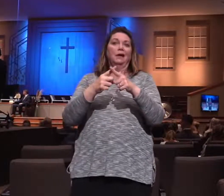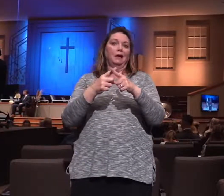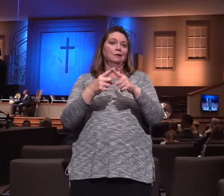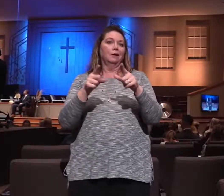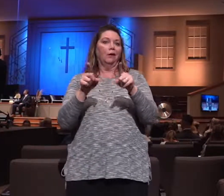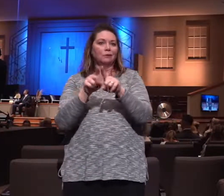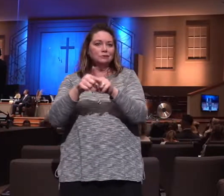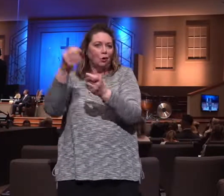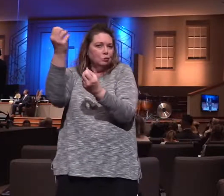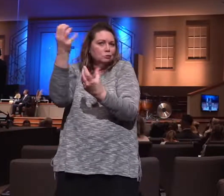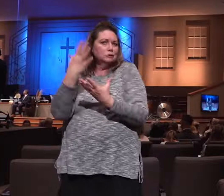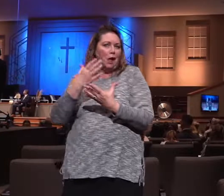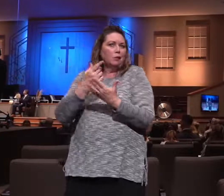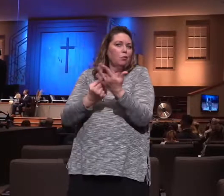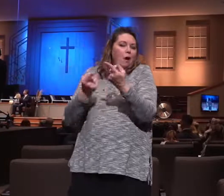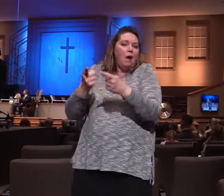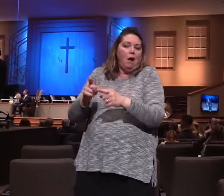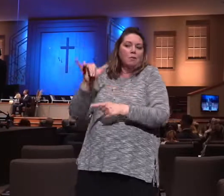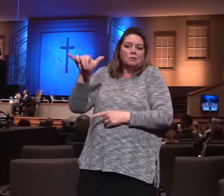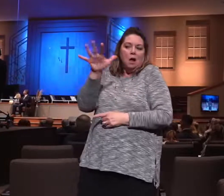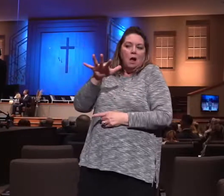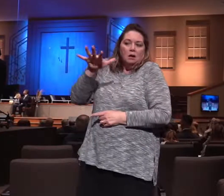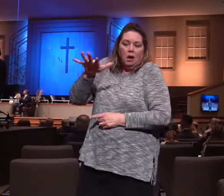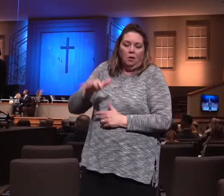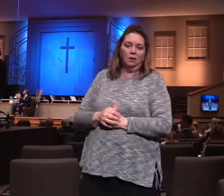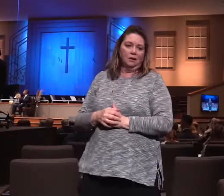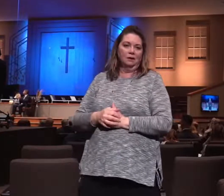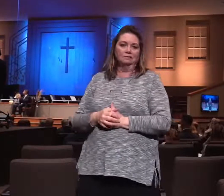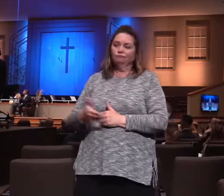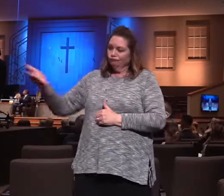Let's welcome Brother Hutchins tonight.